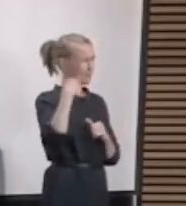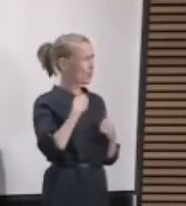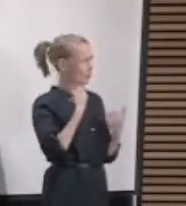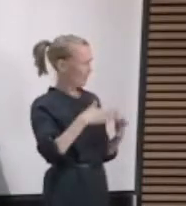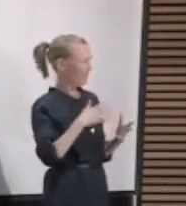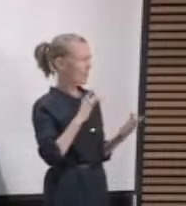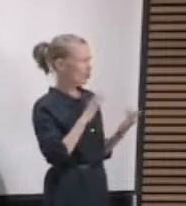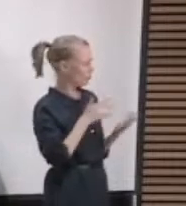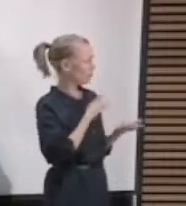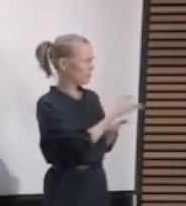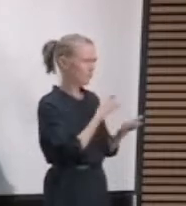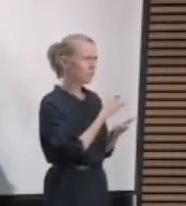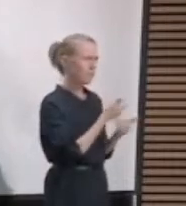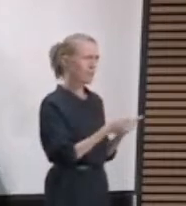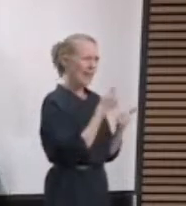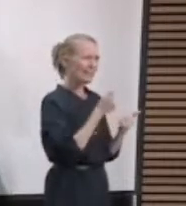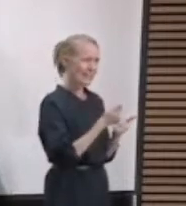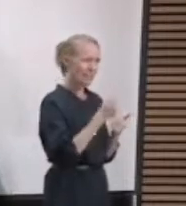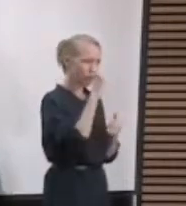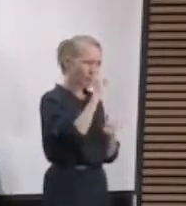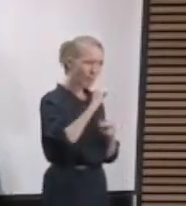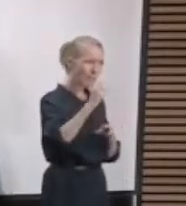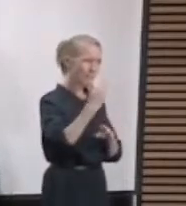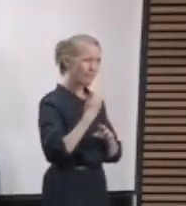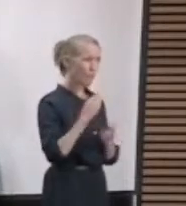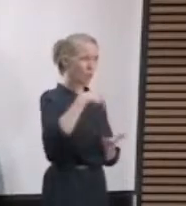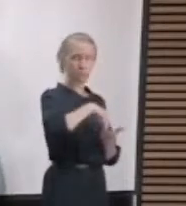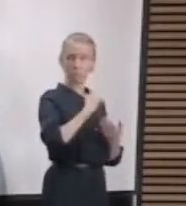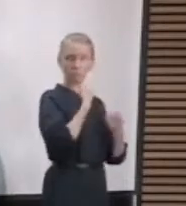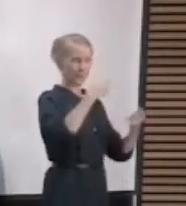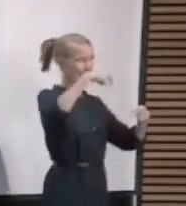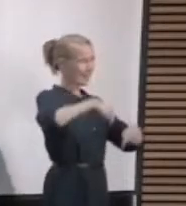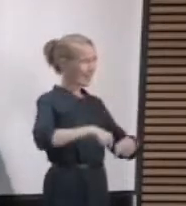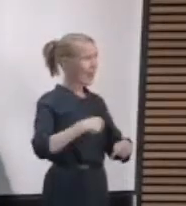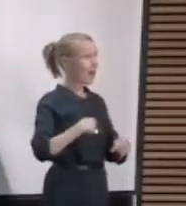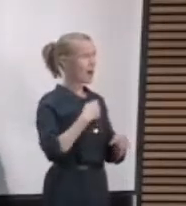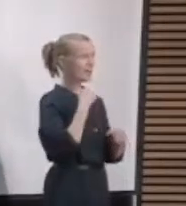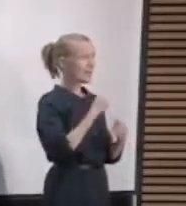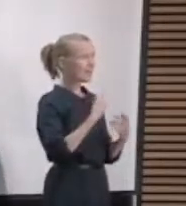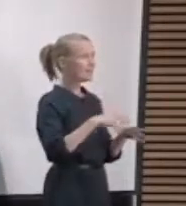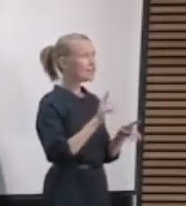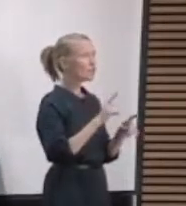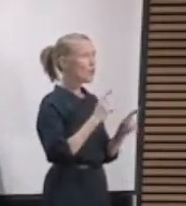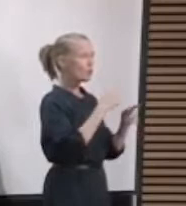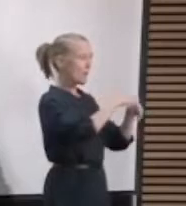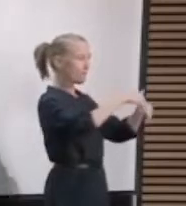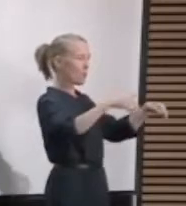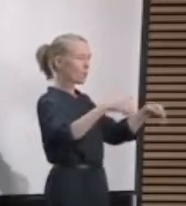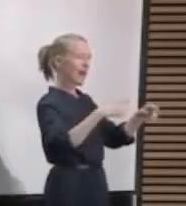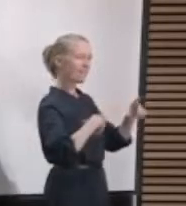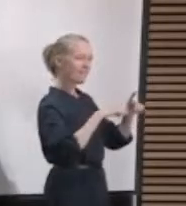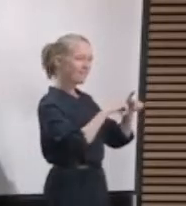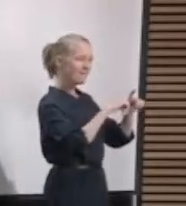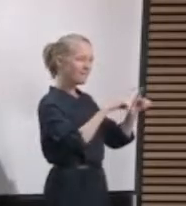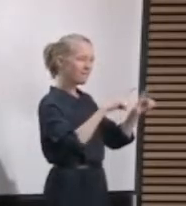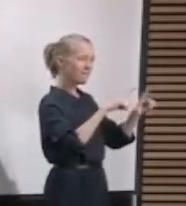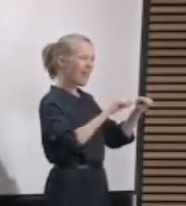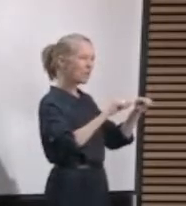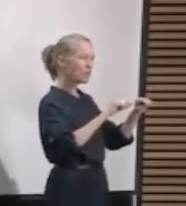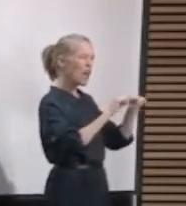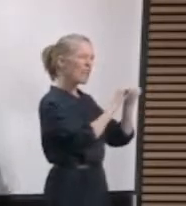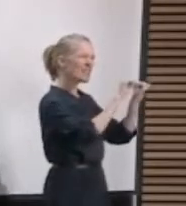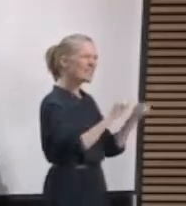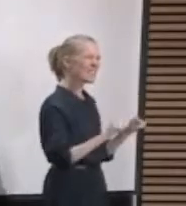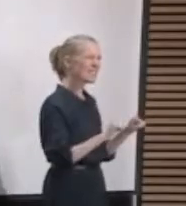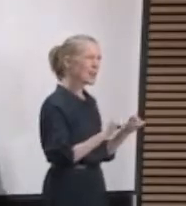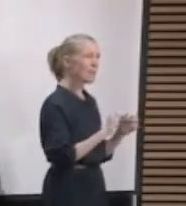remember me saying that early on at our borders we were using voucher systems that didn't allow us or health to appropriately